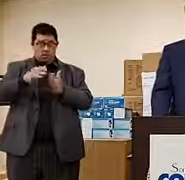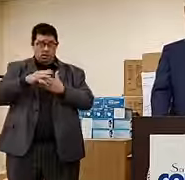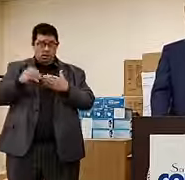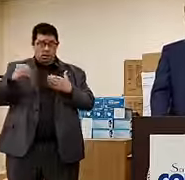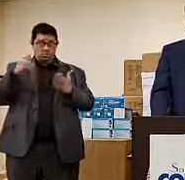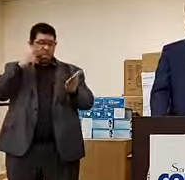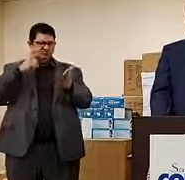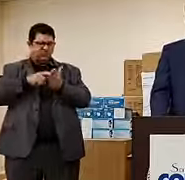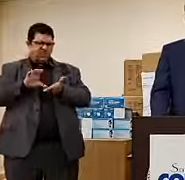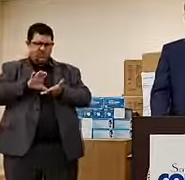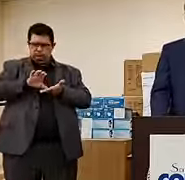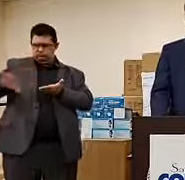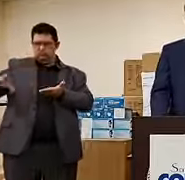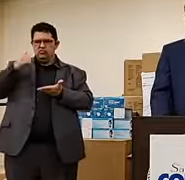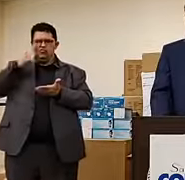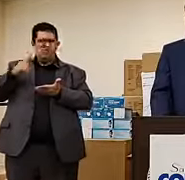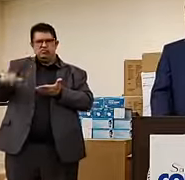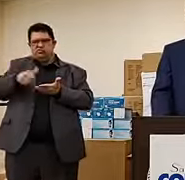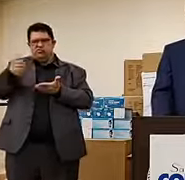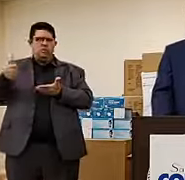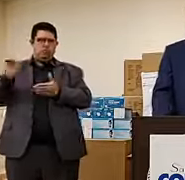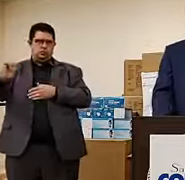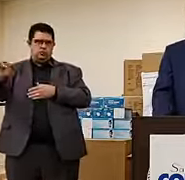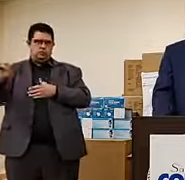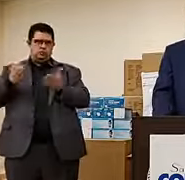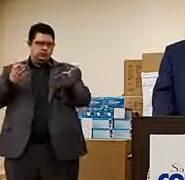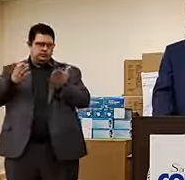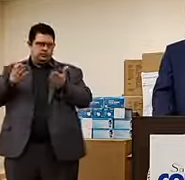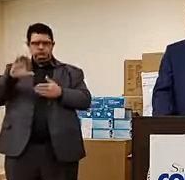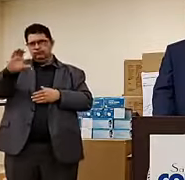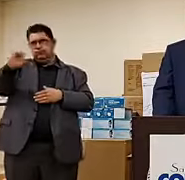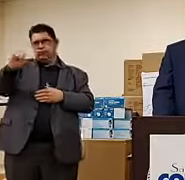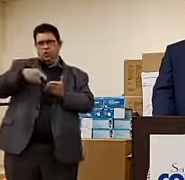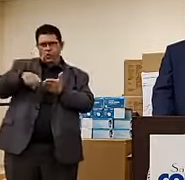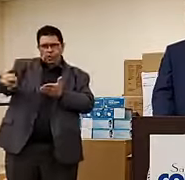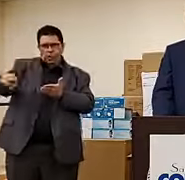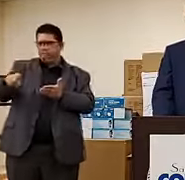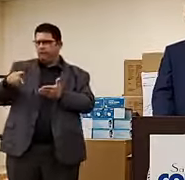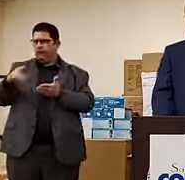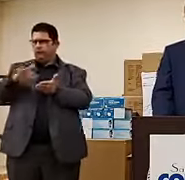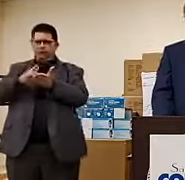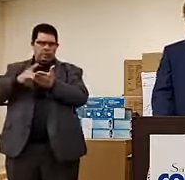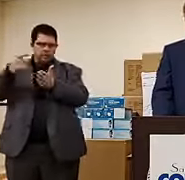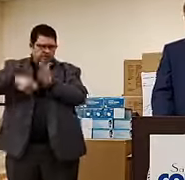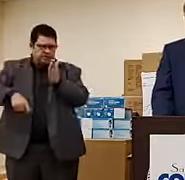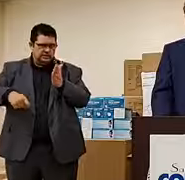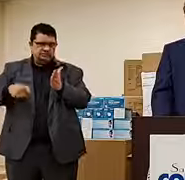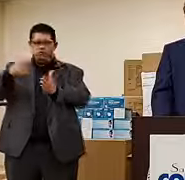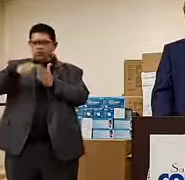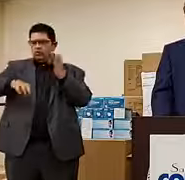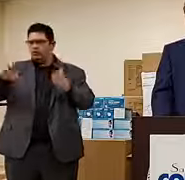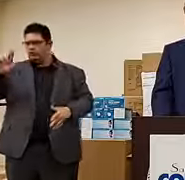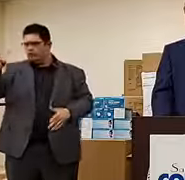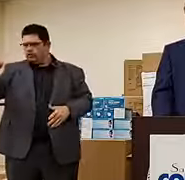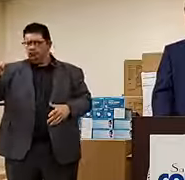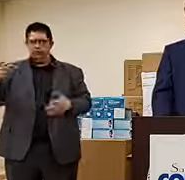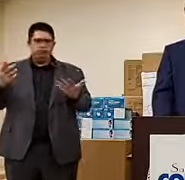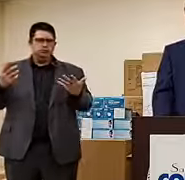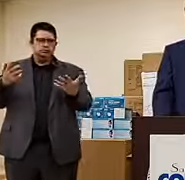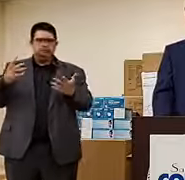for miscellaneous emergency services, for co-pays, medical expenses, cost of prescriptions, or